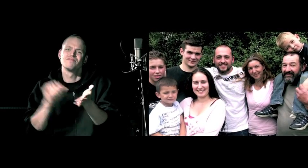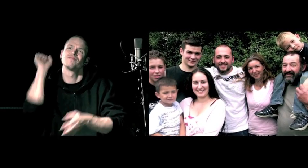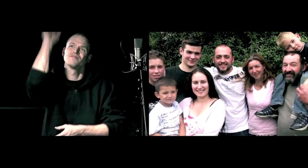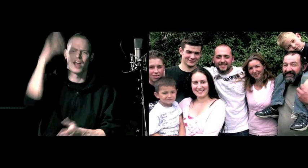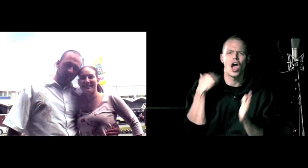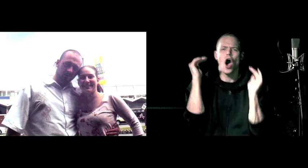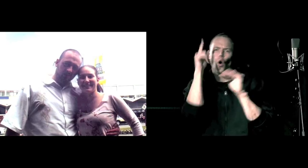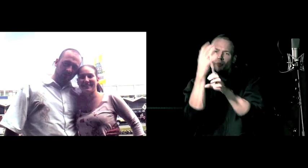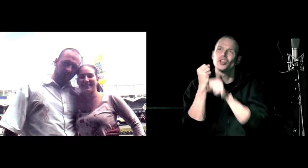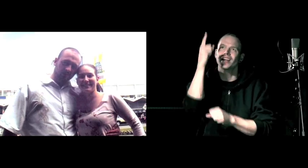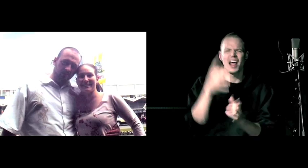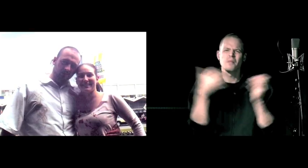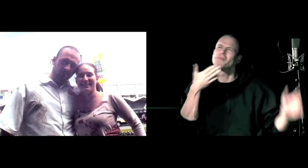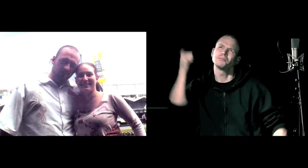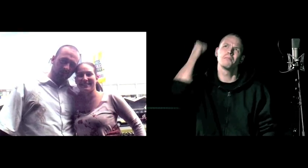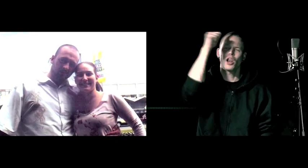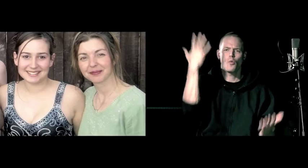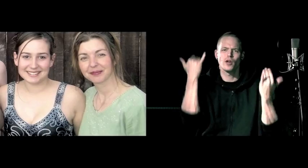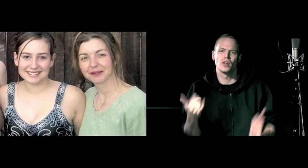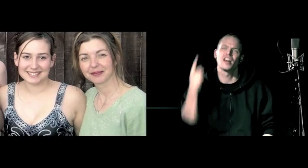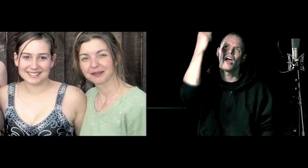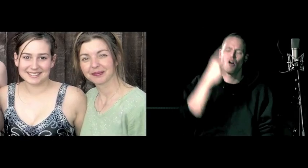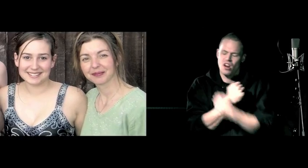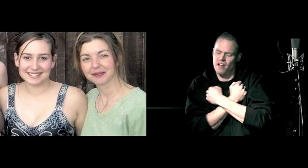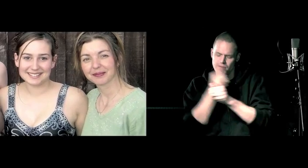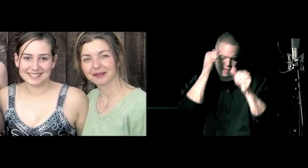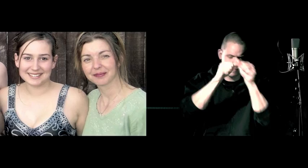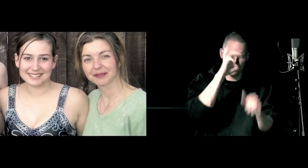this letter. I hope you get it, you in a place much better. In loving memory of.